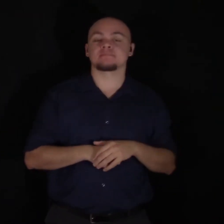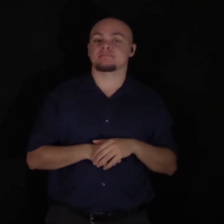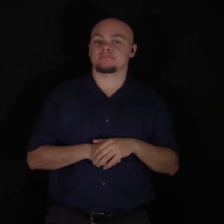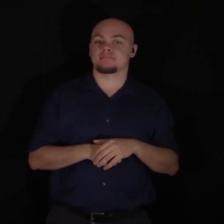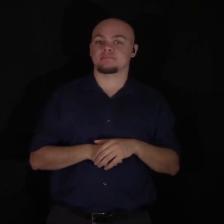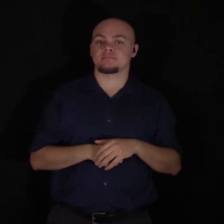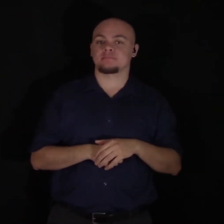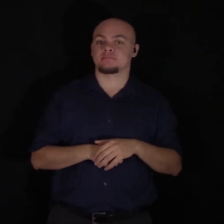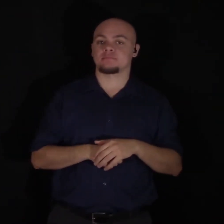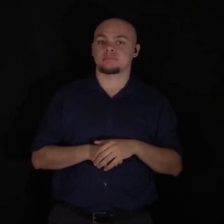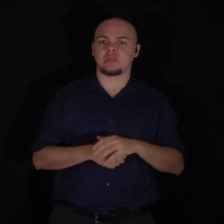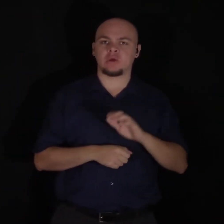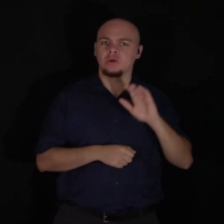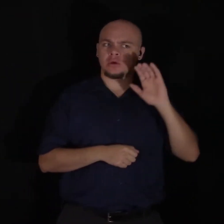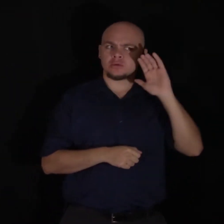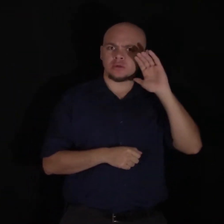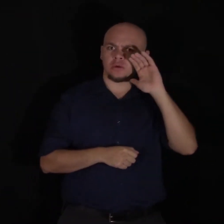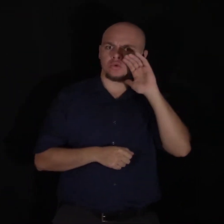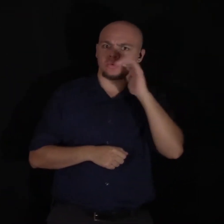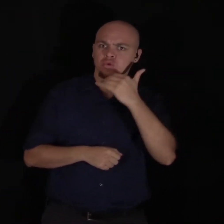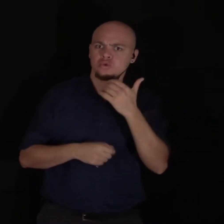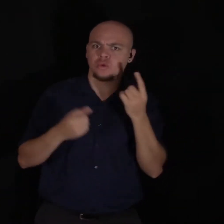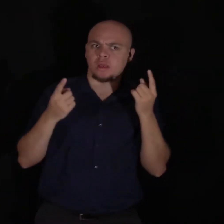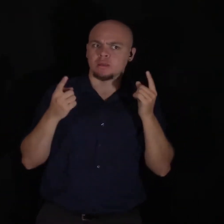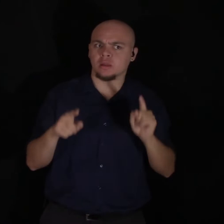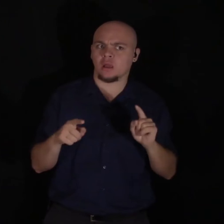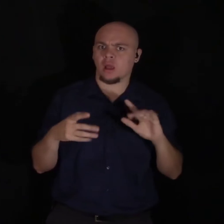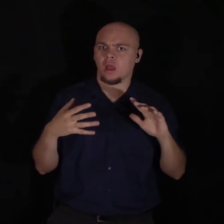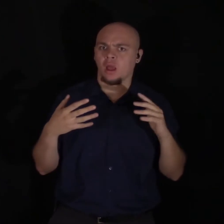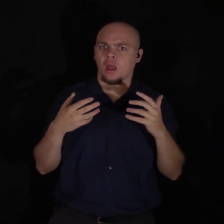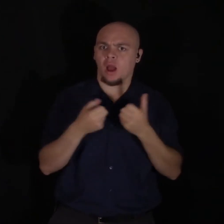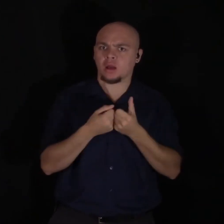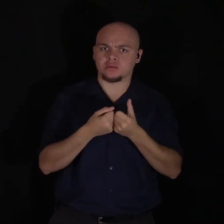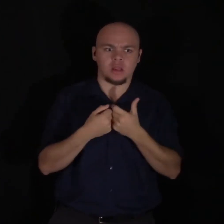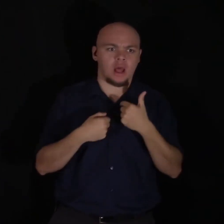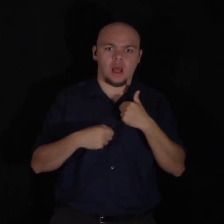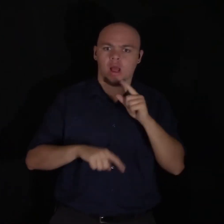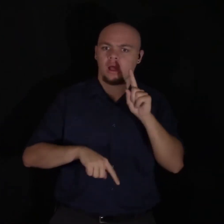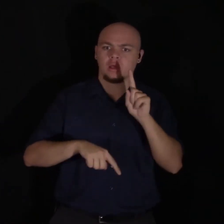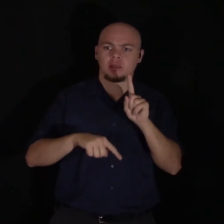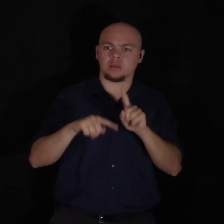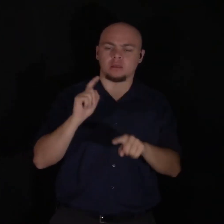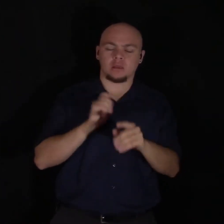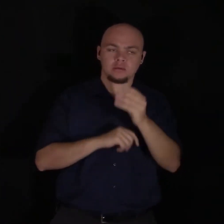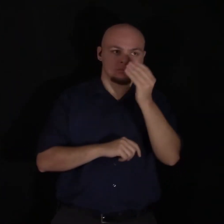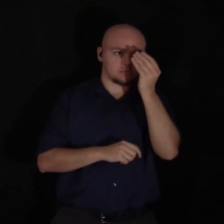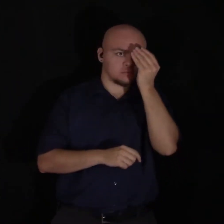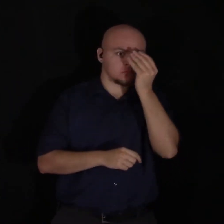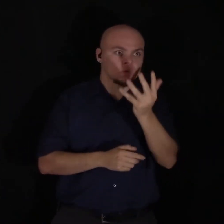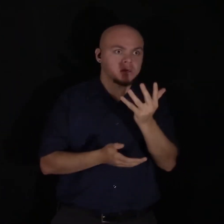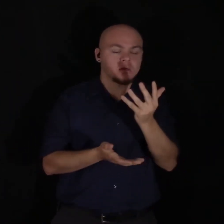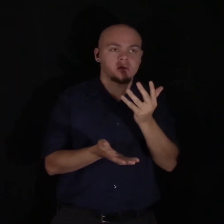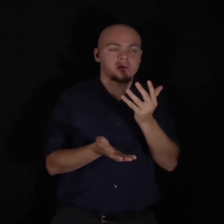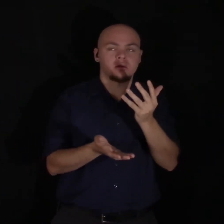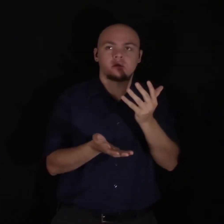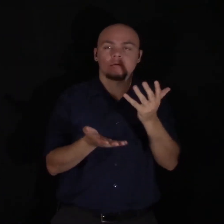So strange an accident has happened to us that I cannot forbear recording it, although it is